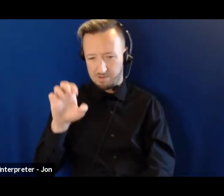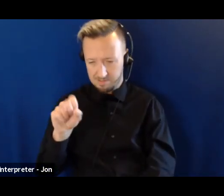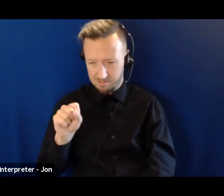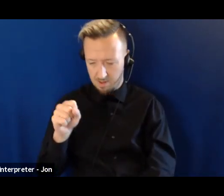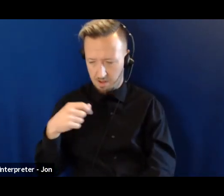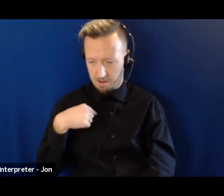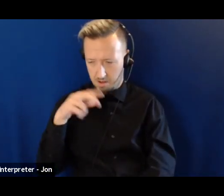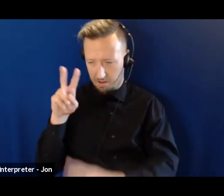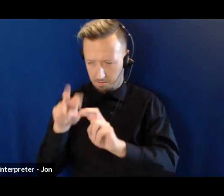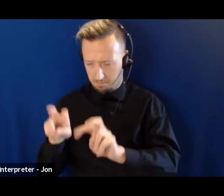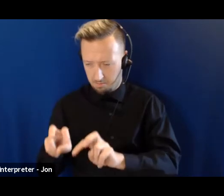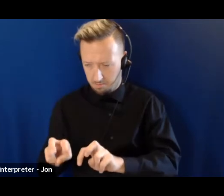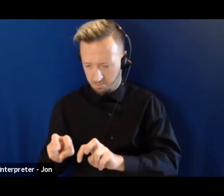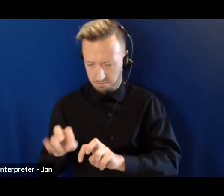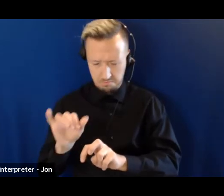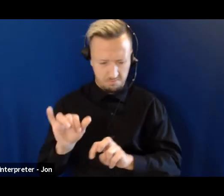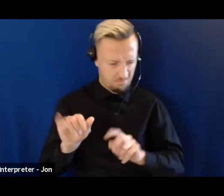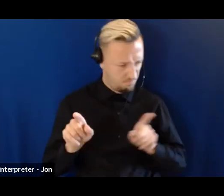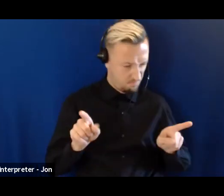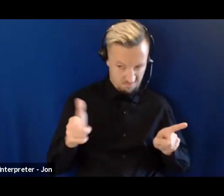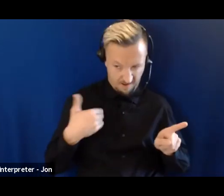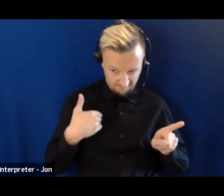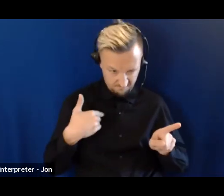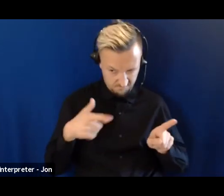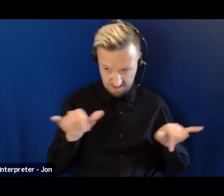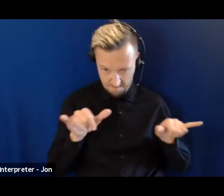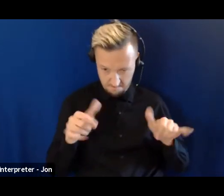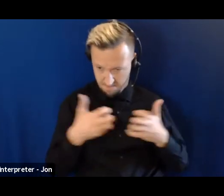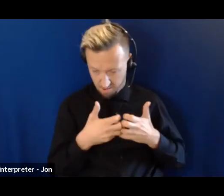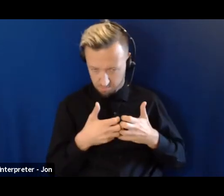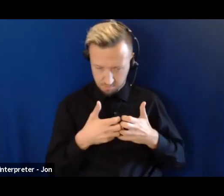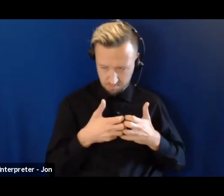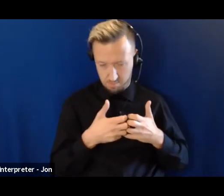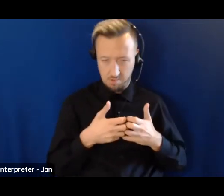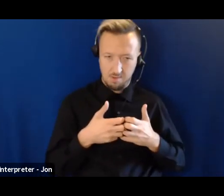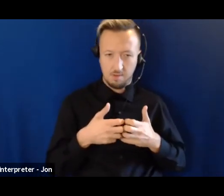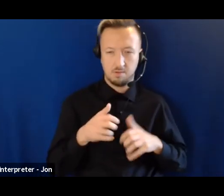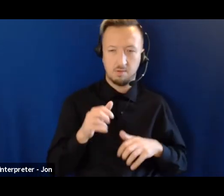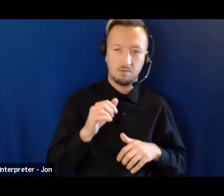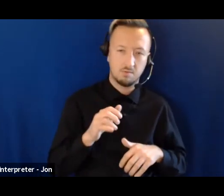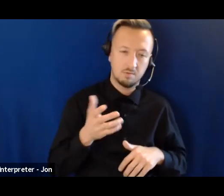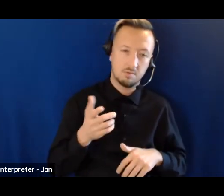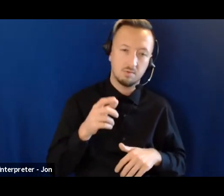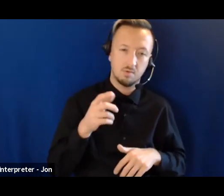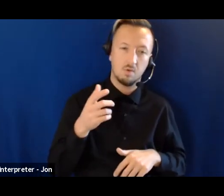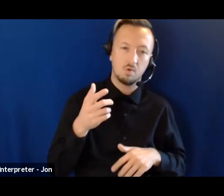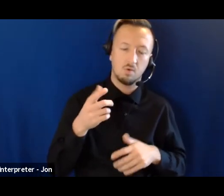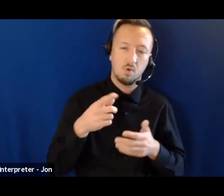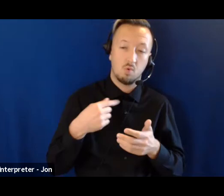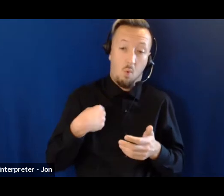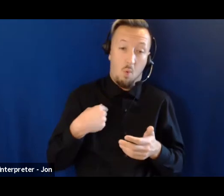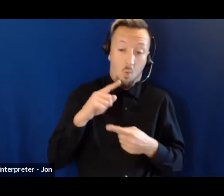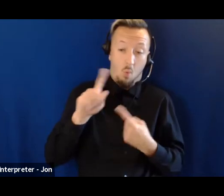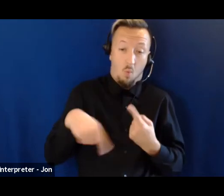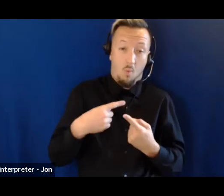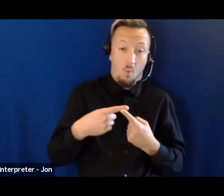look at them and say, do we have this? Do we have that? And that's another thing that when I work with SILCs, I go